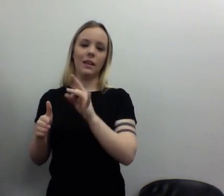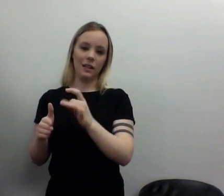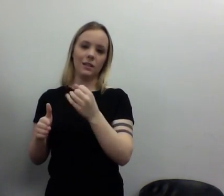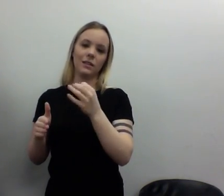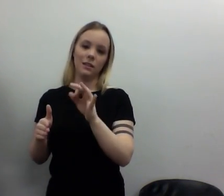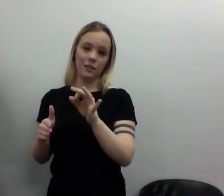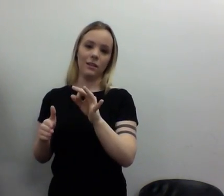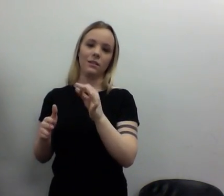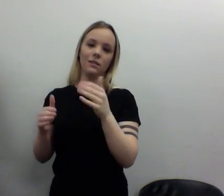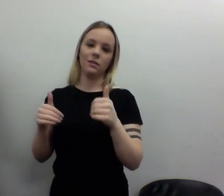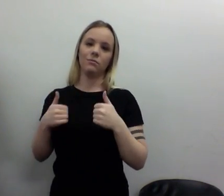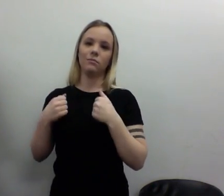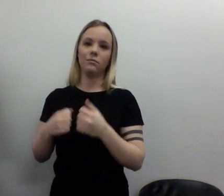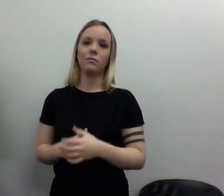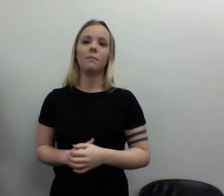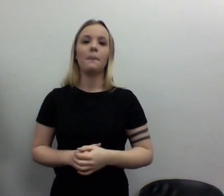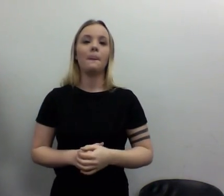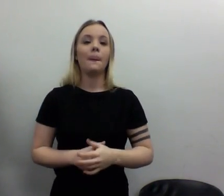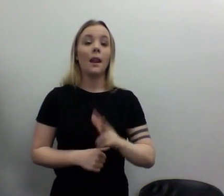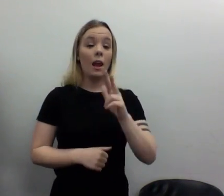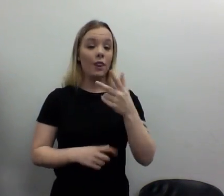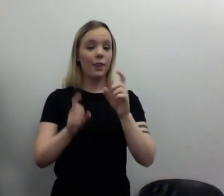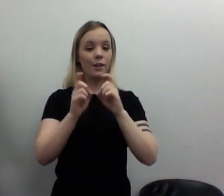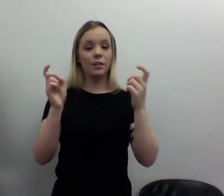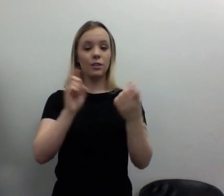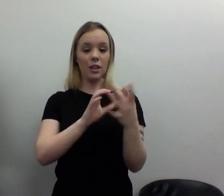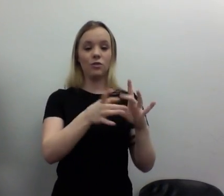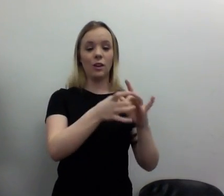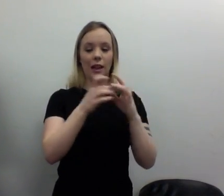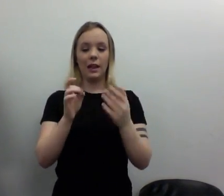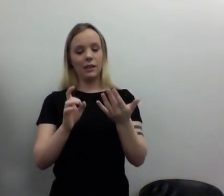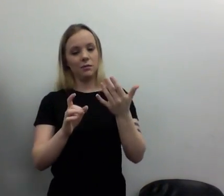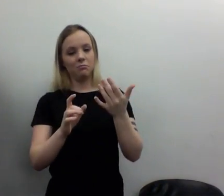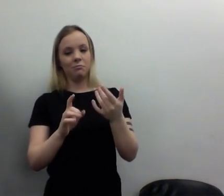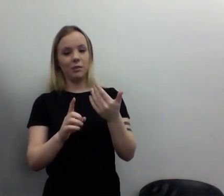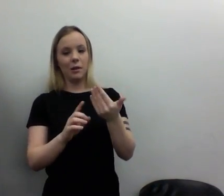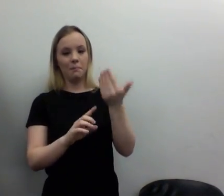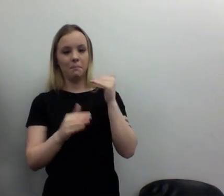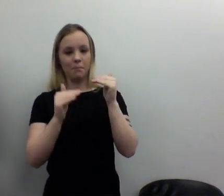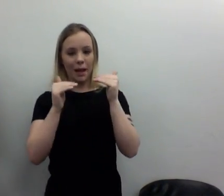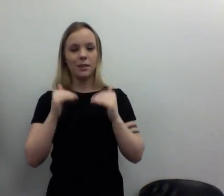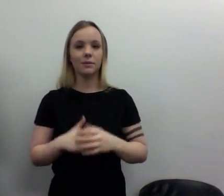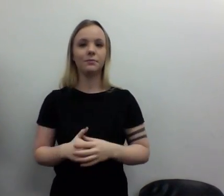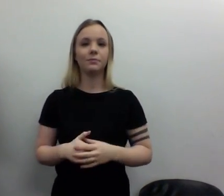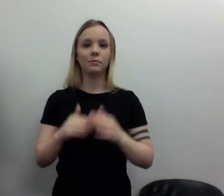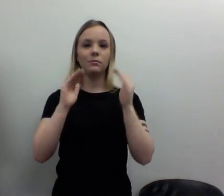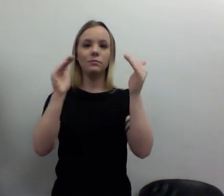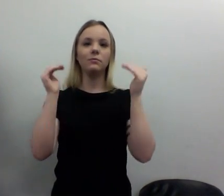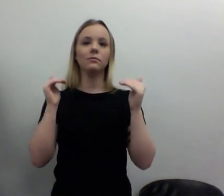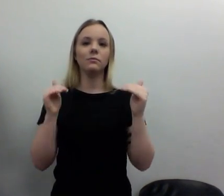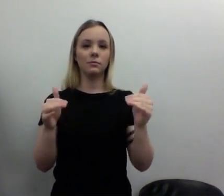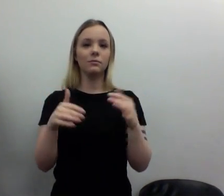also related to the other two, ethnic and racial rates are changing and we're losing ground.